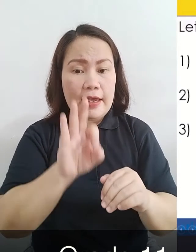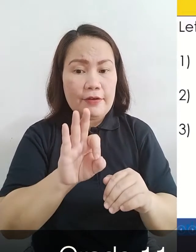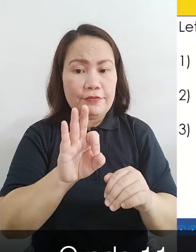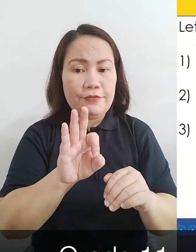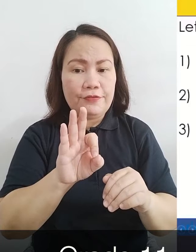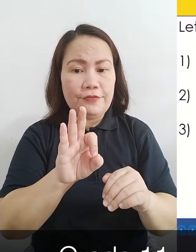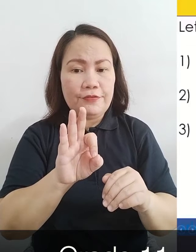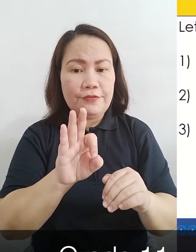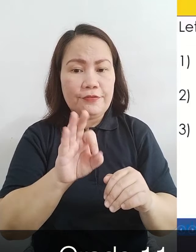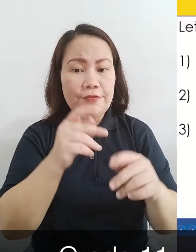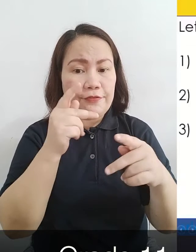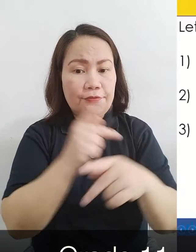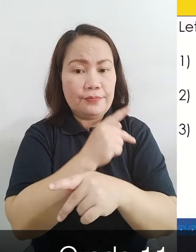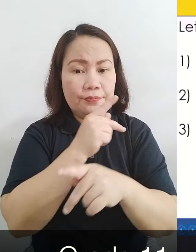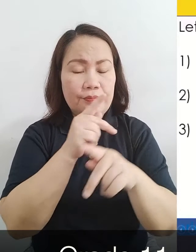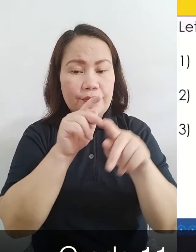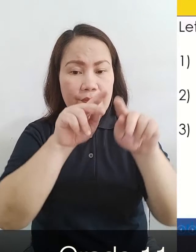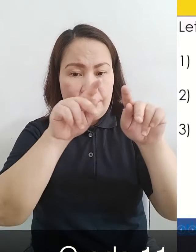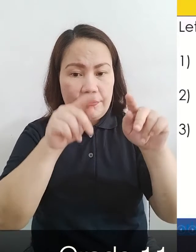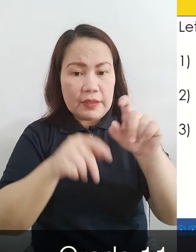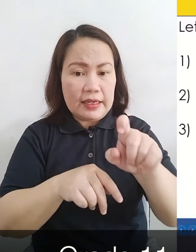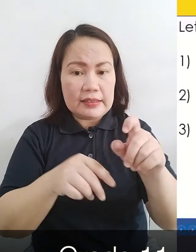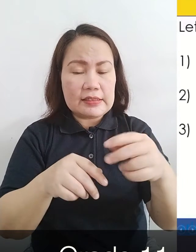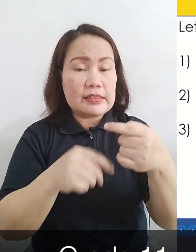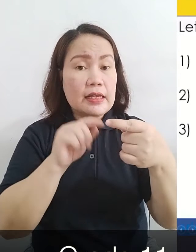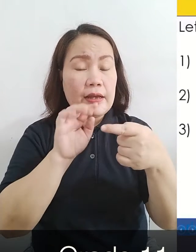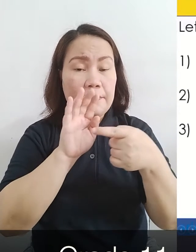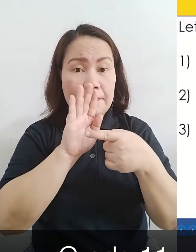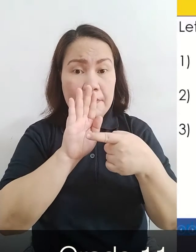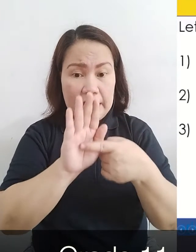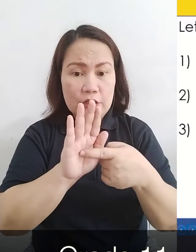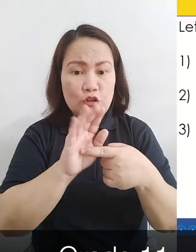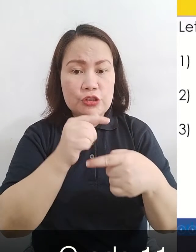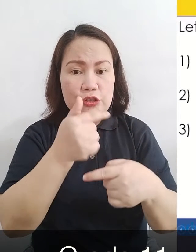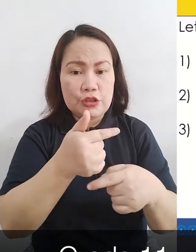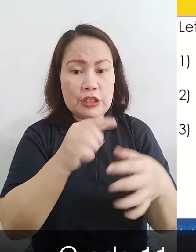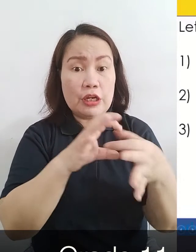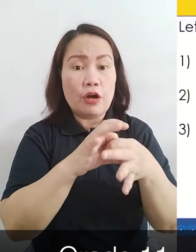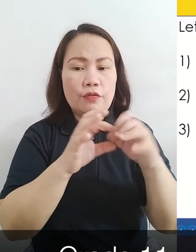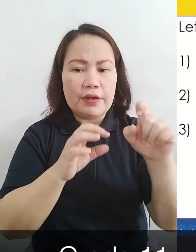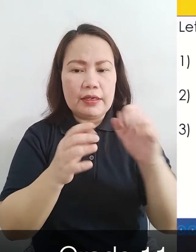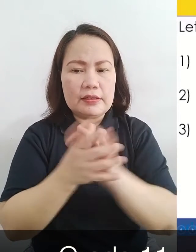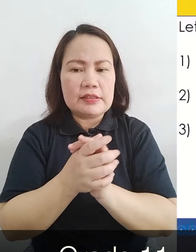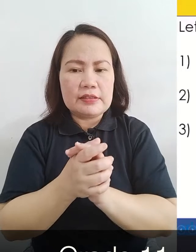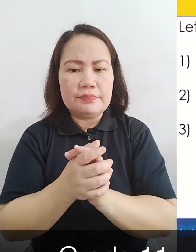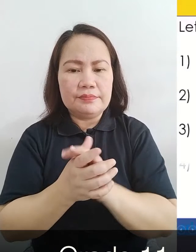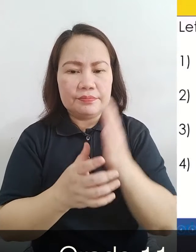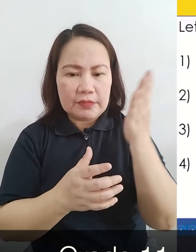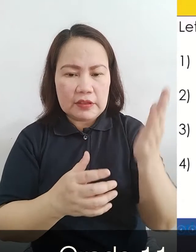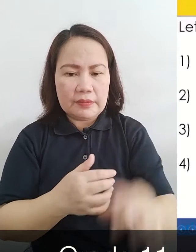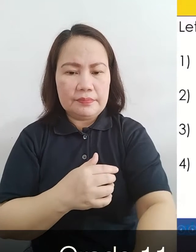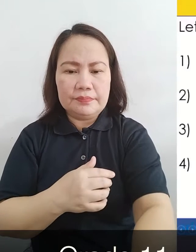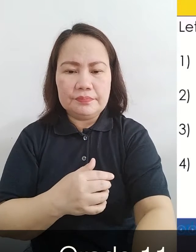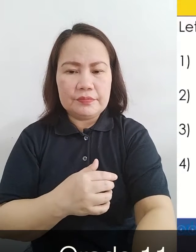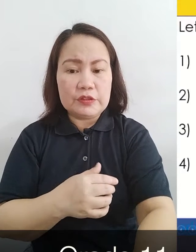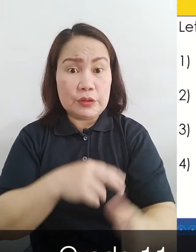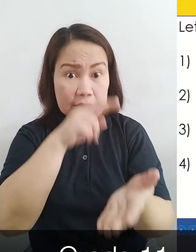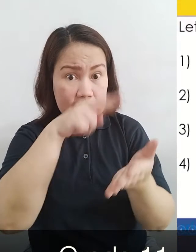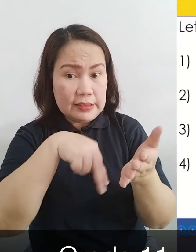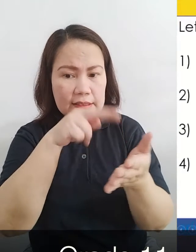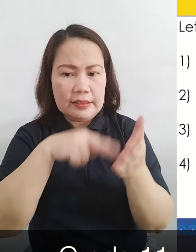g, is the function defined by f times g of x is equal to f of